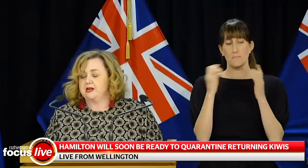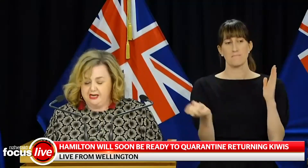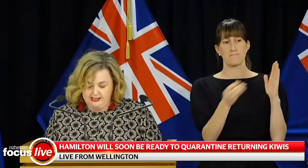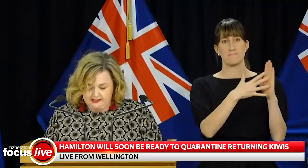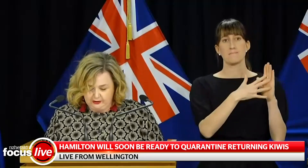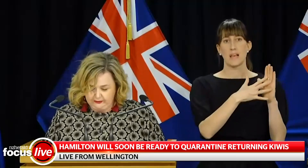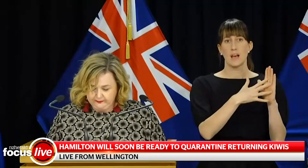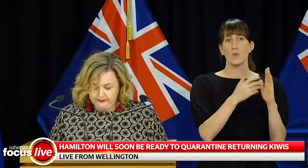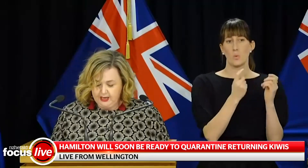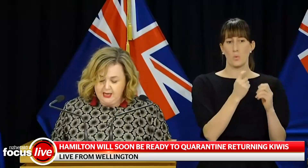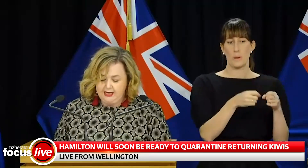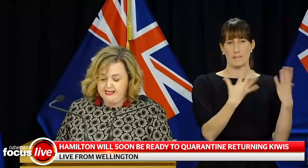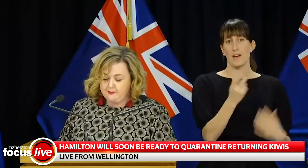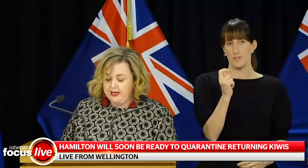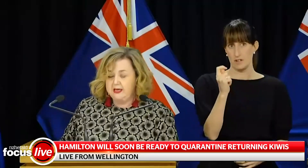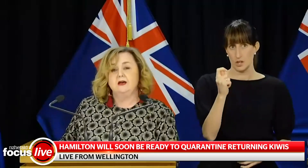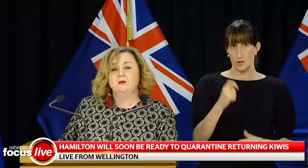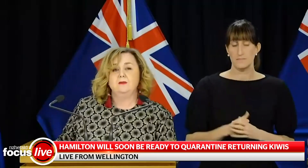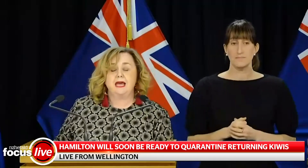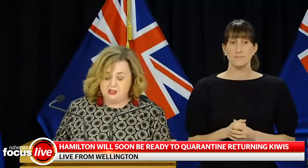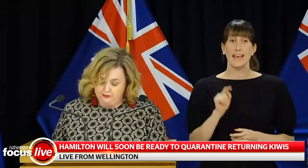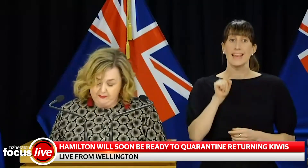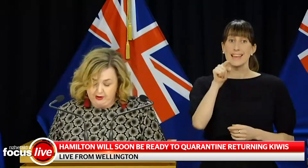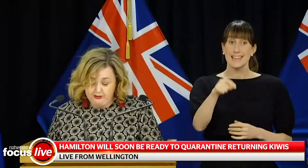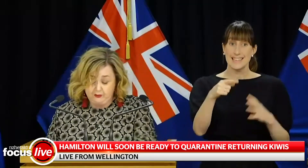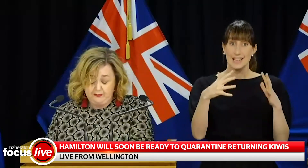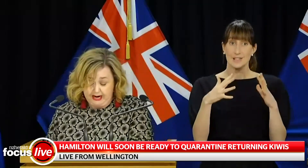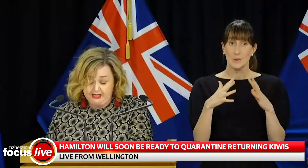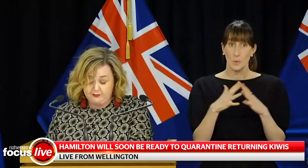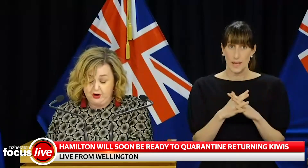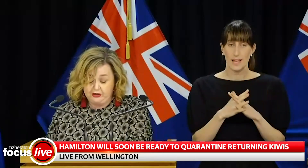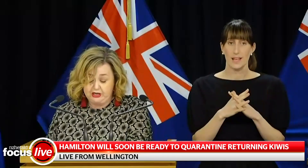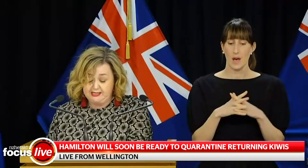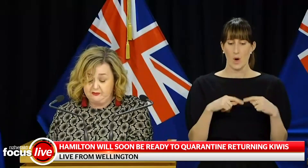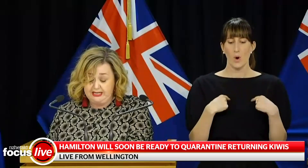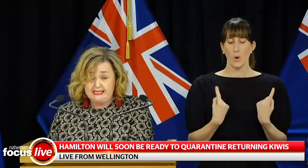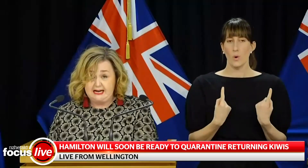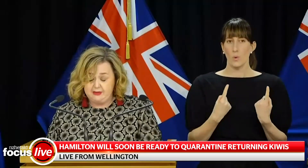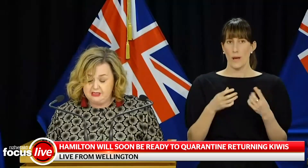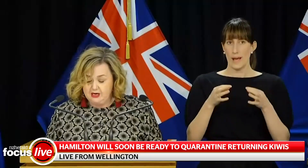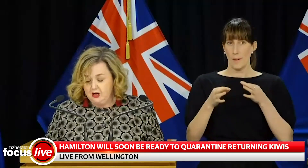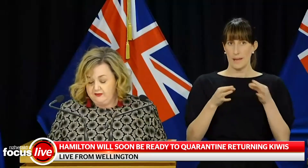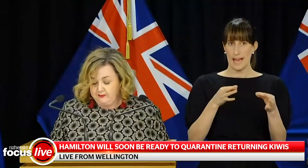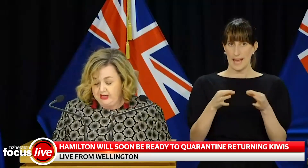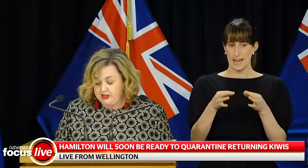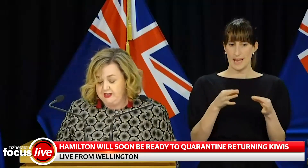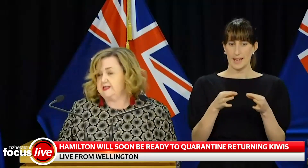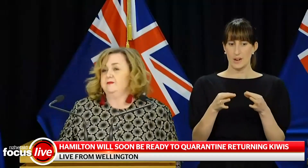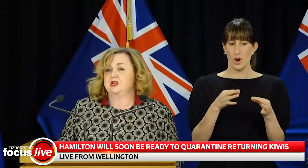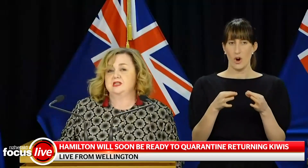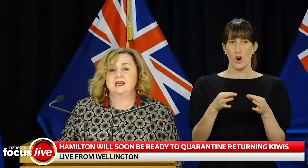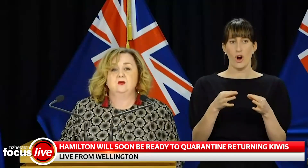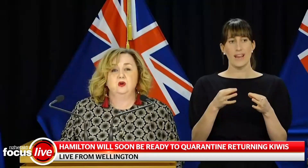COVID website as soon. Next week, we plan to prioritise the reinstatement of